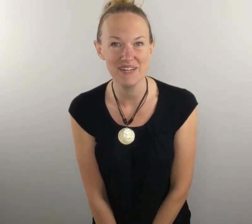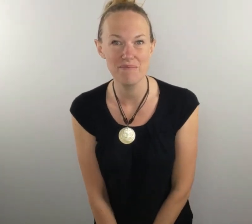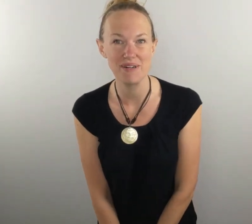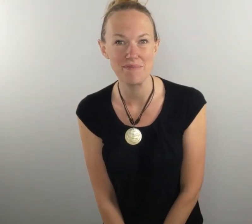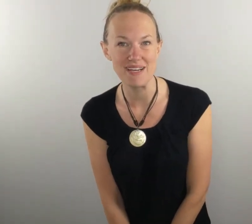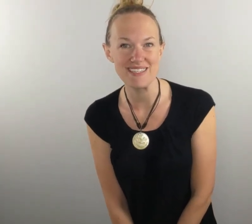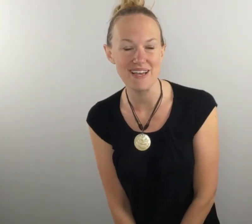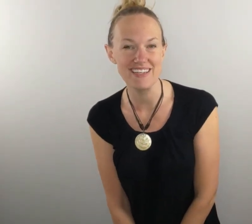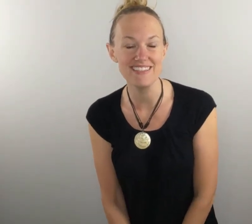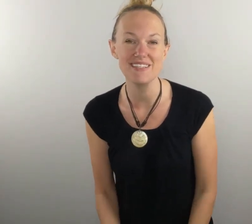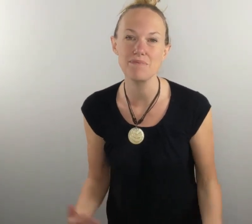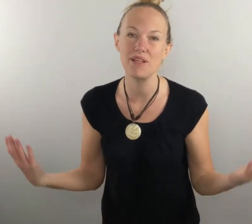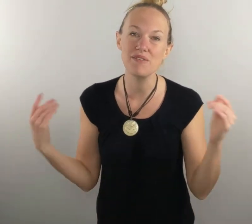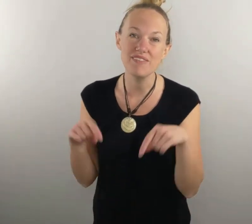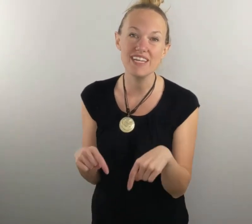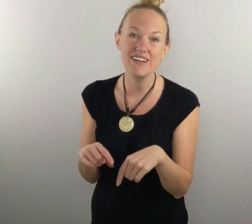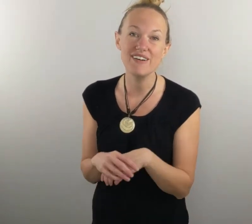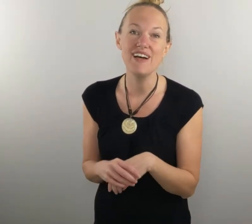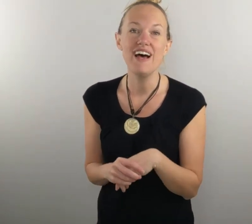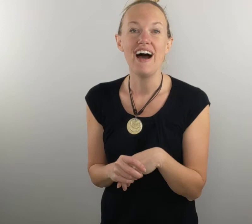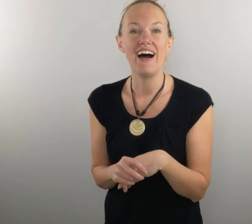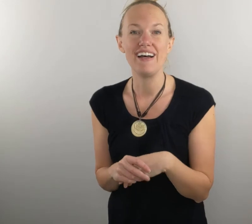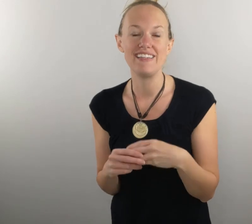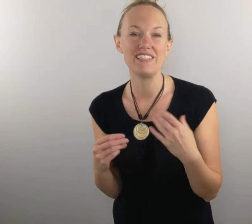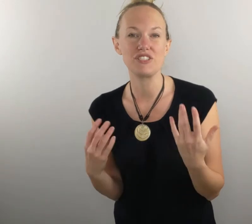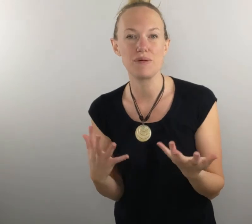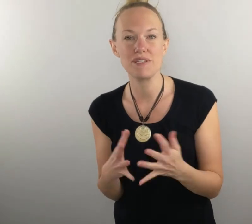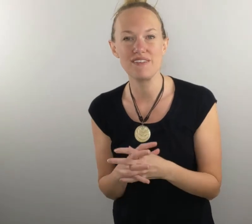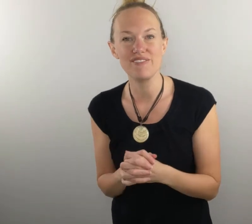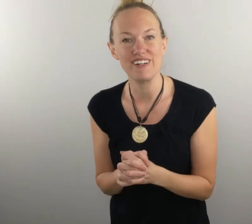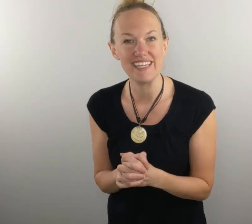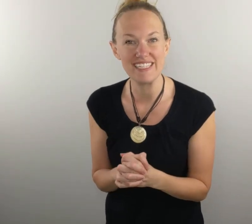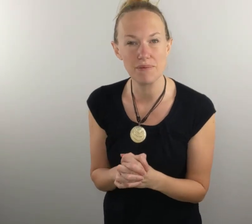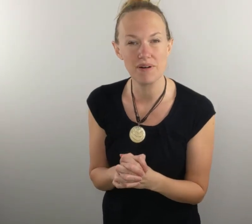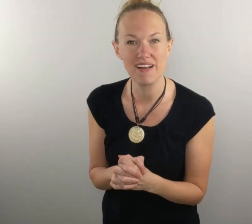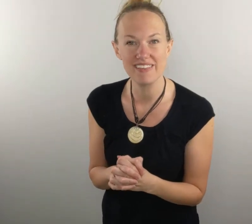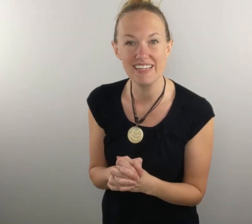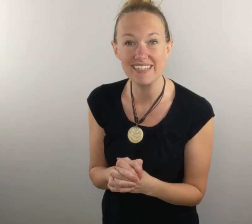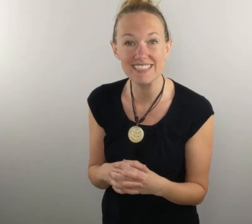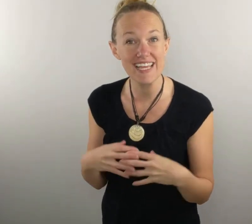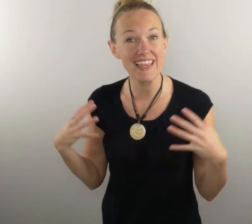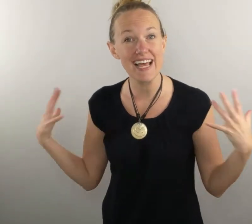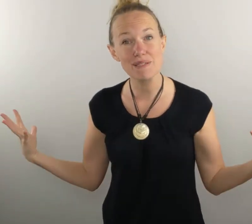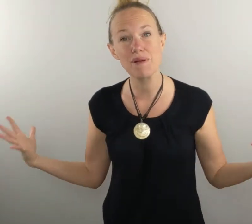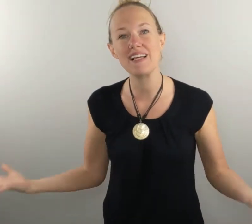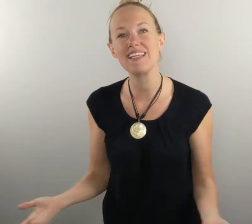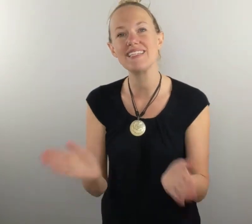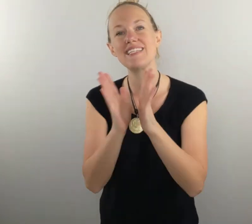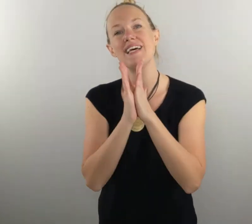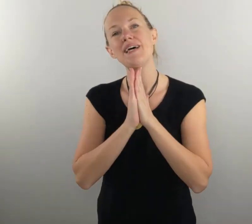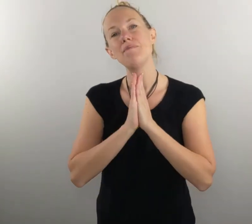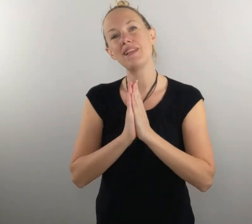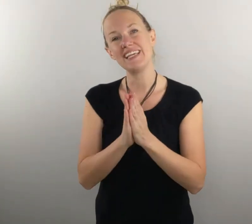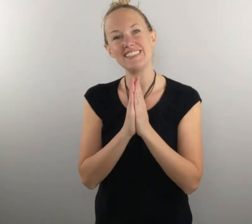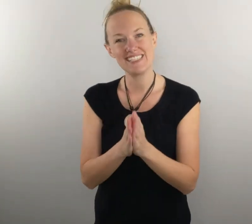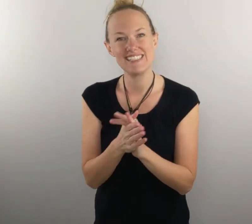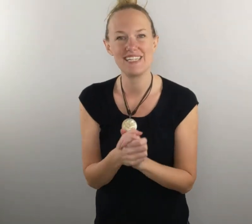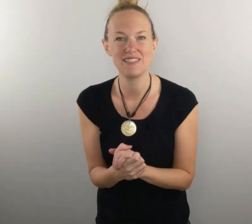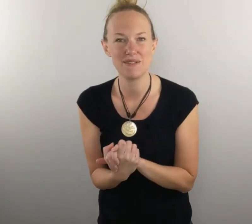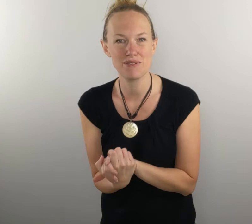mirror my signs. Look below the video in the description for a link to print off the lyrics, and last but not least, please consider